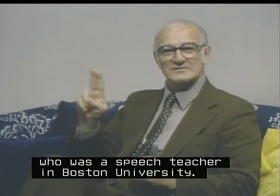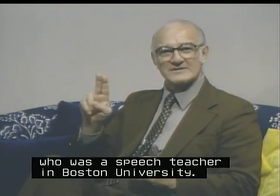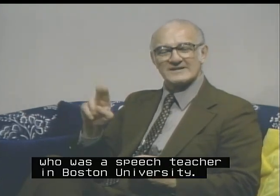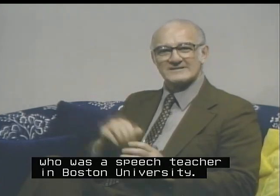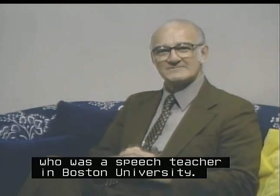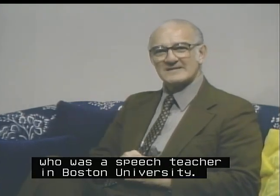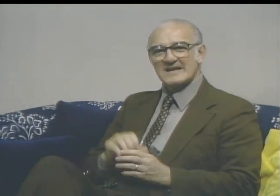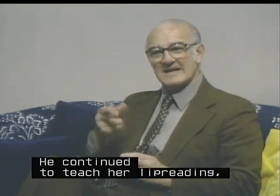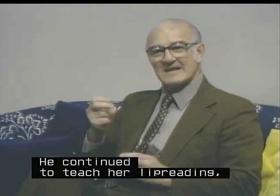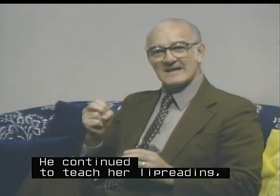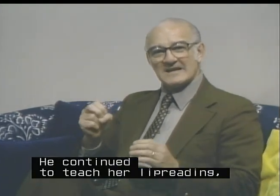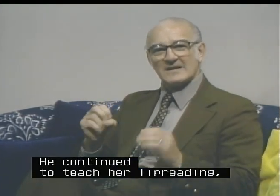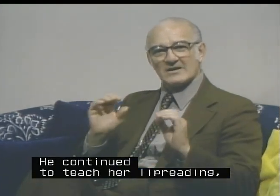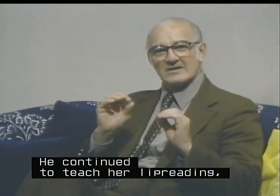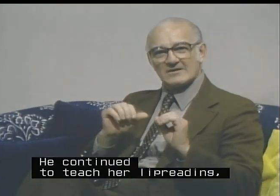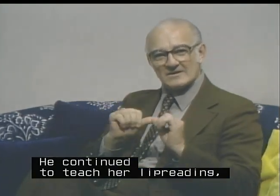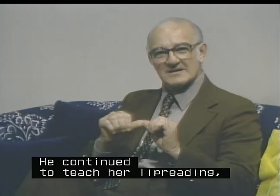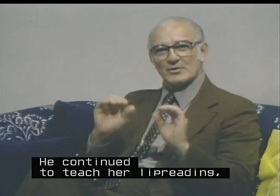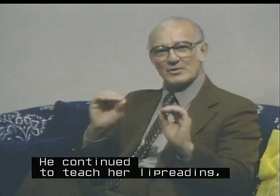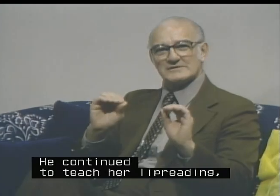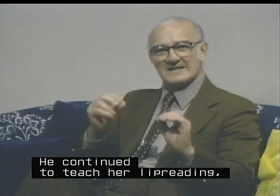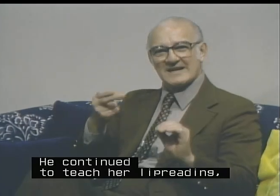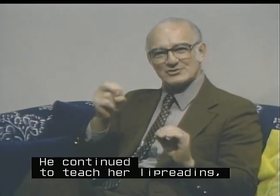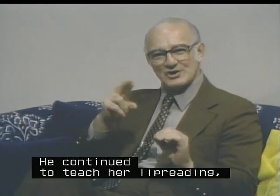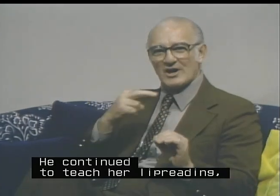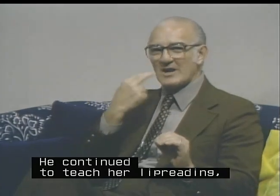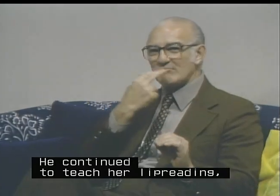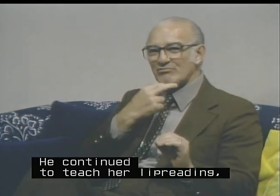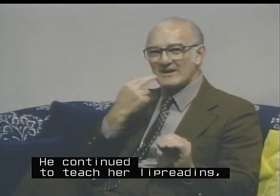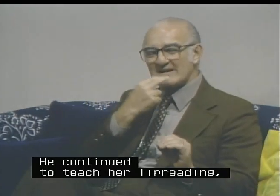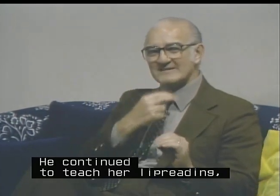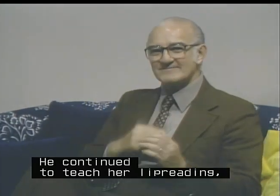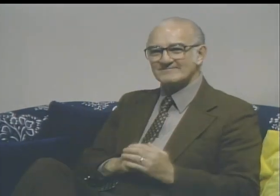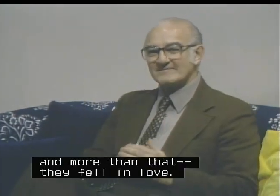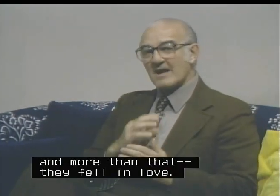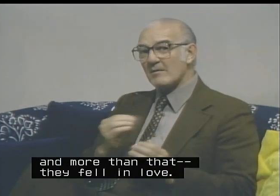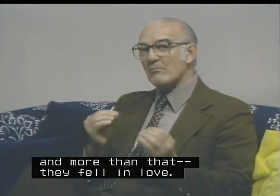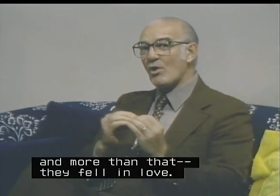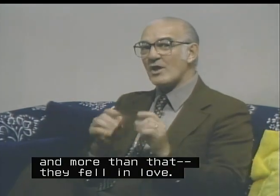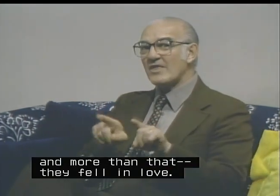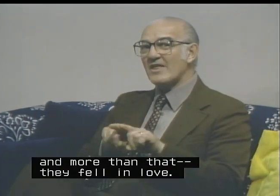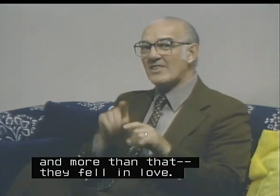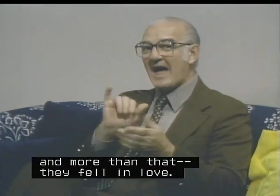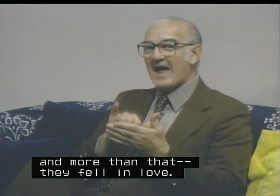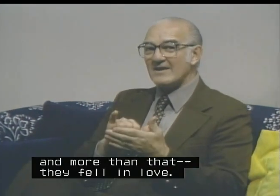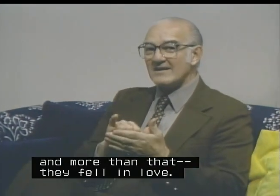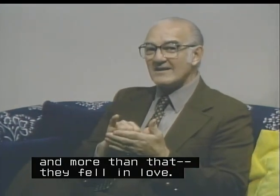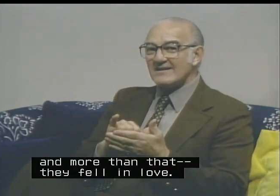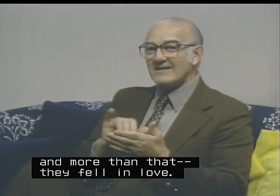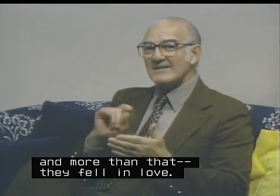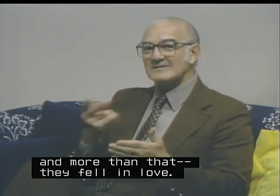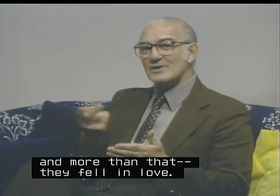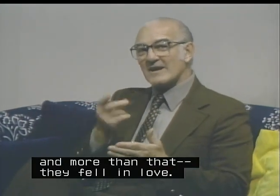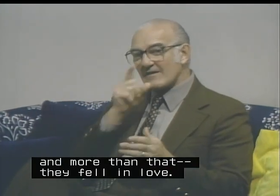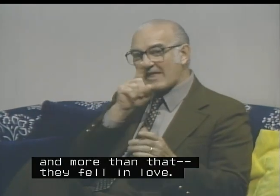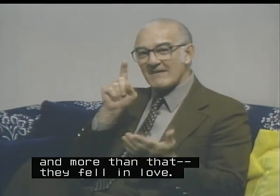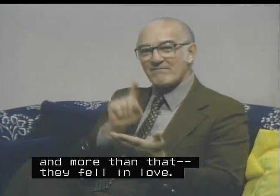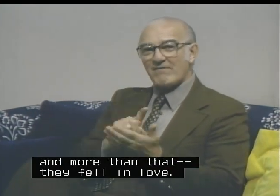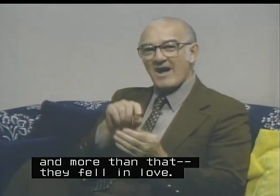University. He continued to teach her lip reading, and more than that, they fell